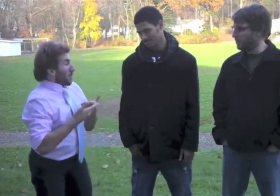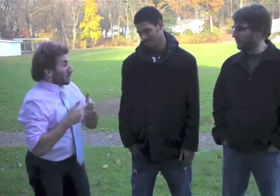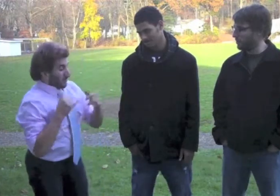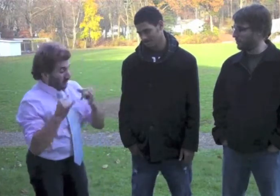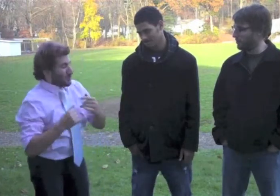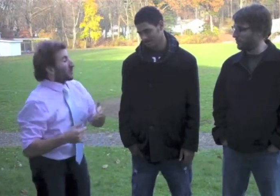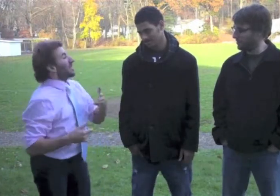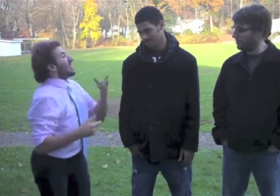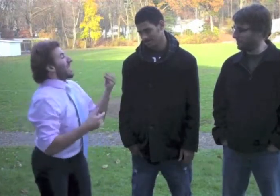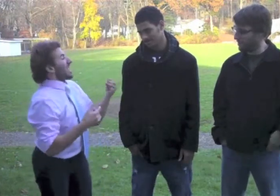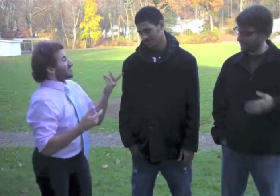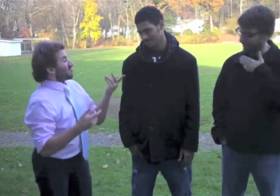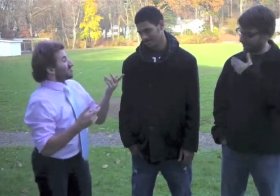So, welcome to the interview.